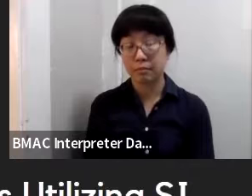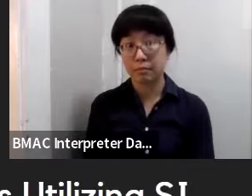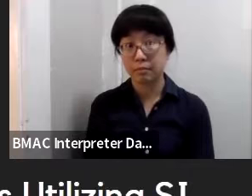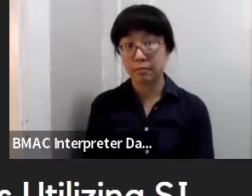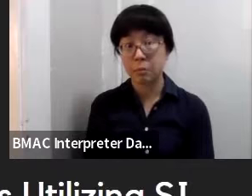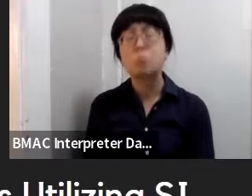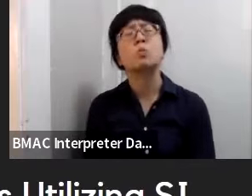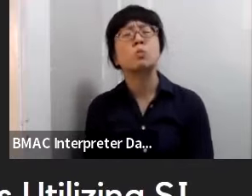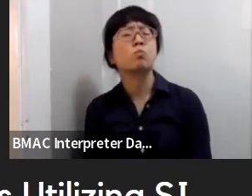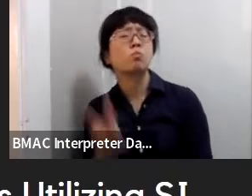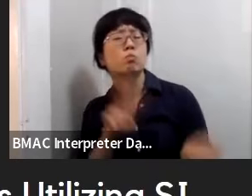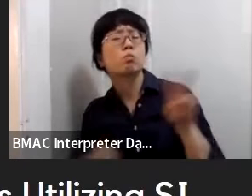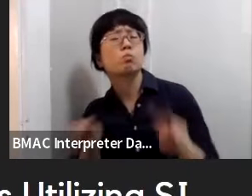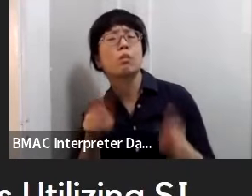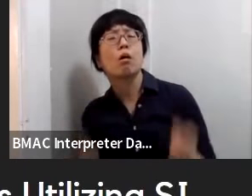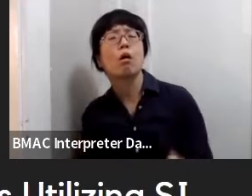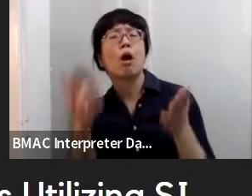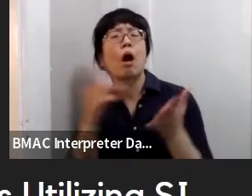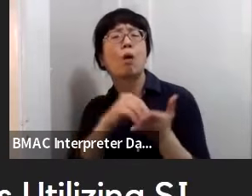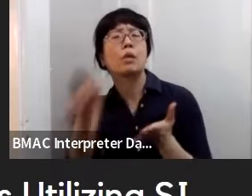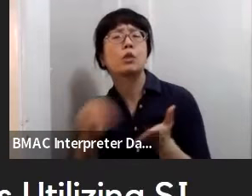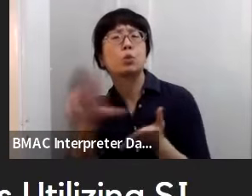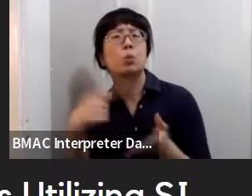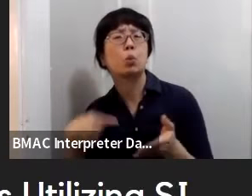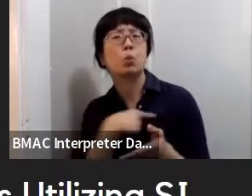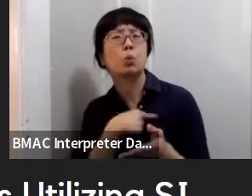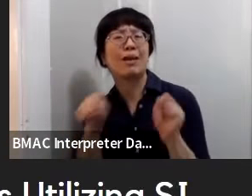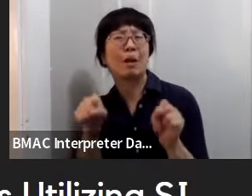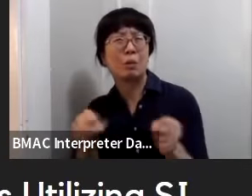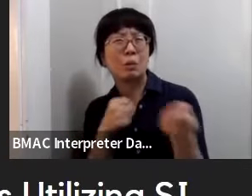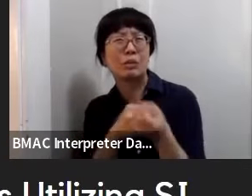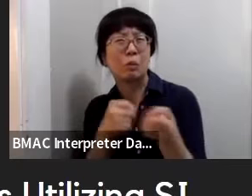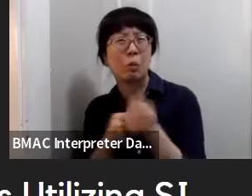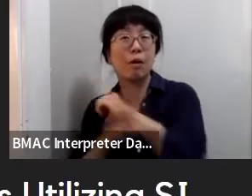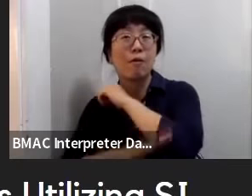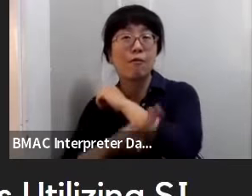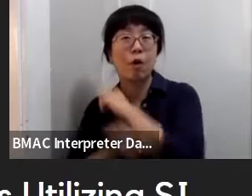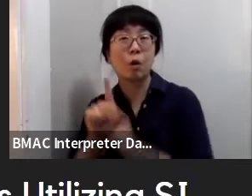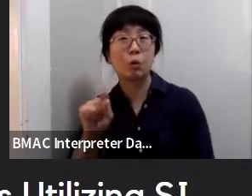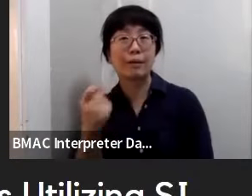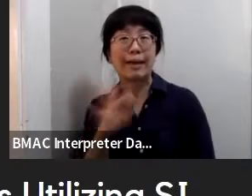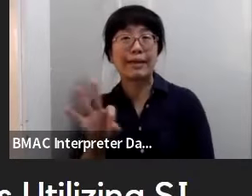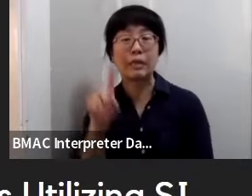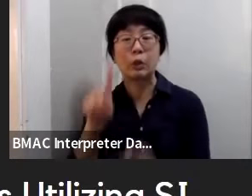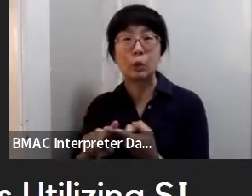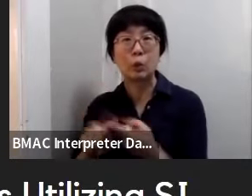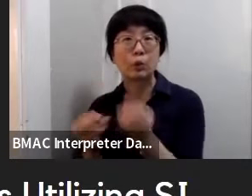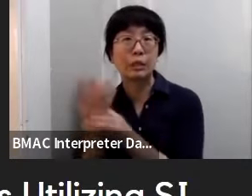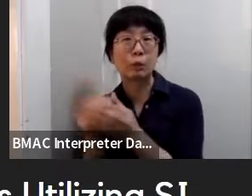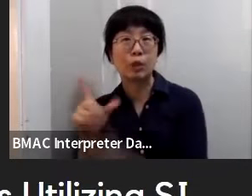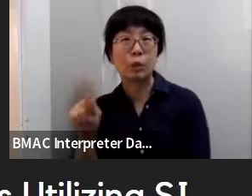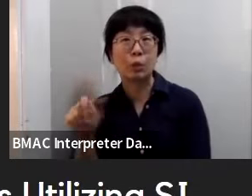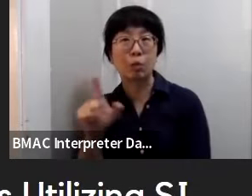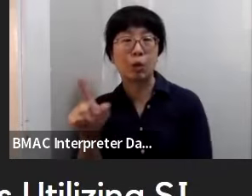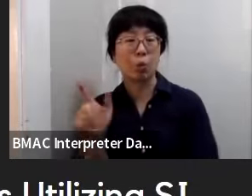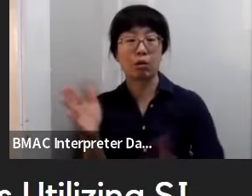just look at how many students we were able to support from fall 2019 all the way to spring 2021. In the